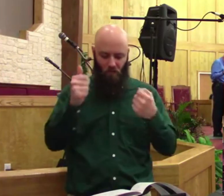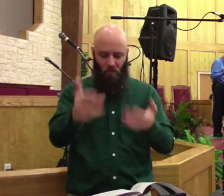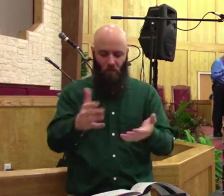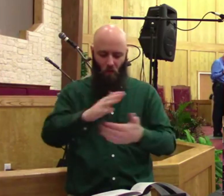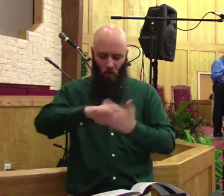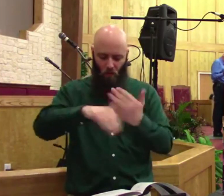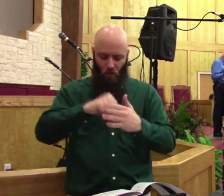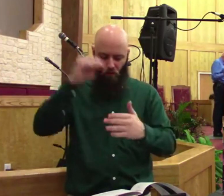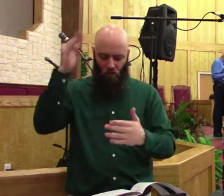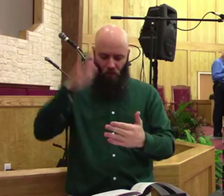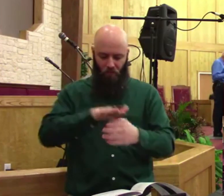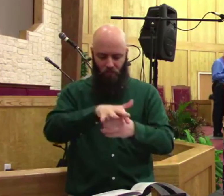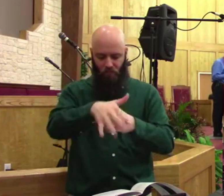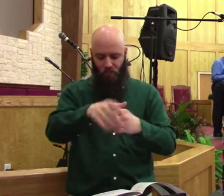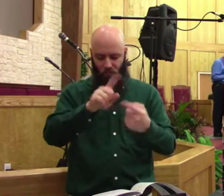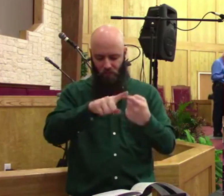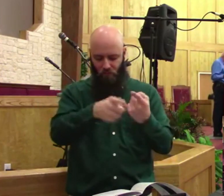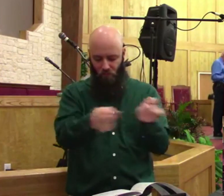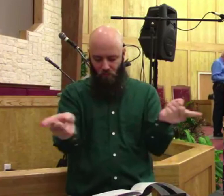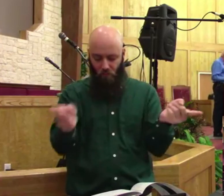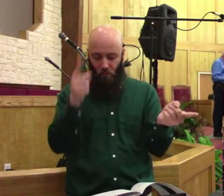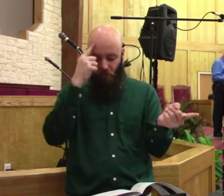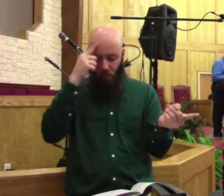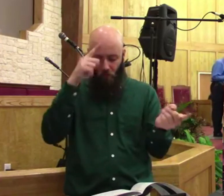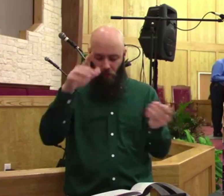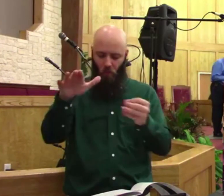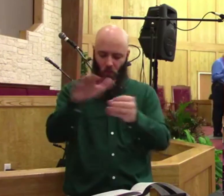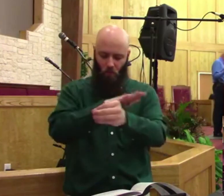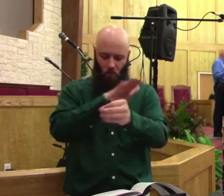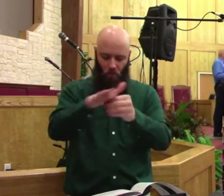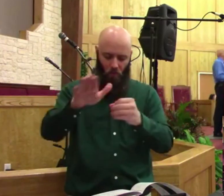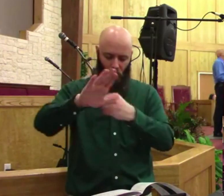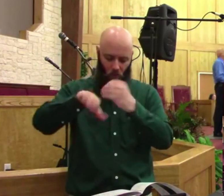all sufficiency in all things at all